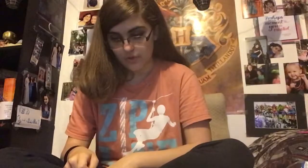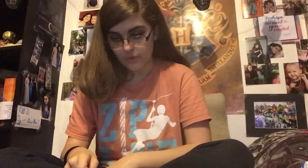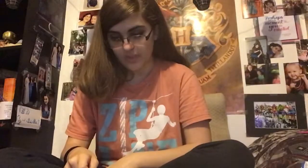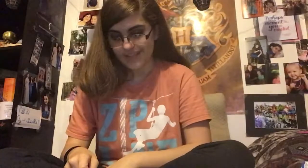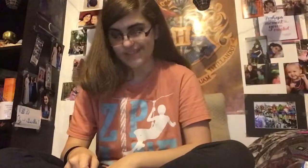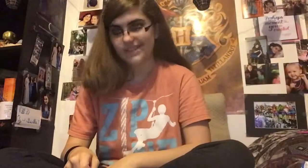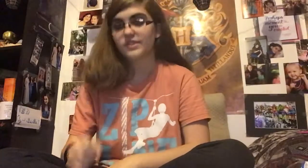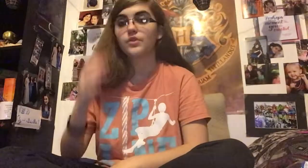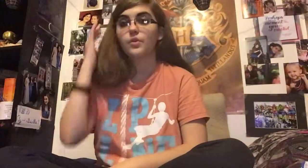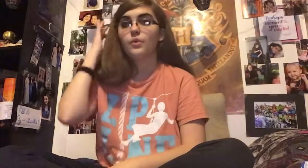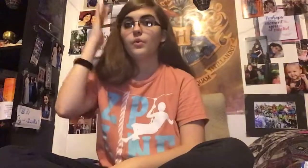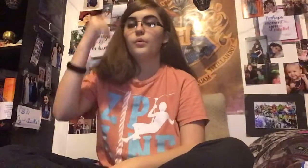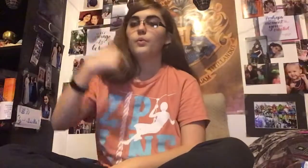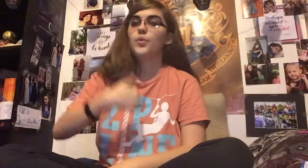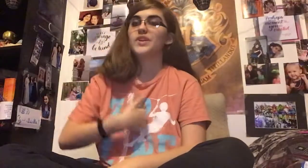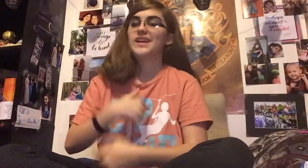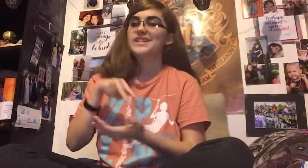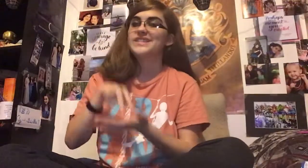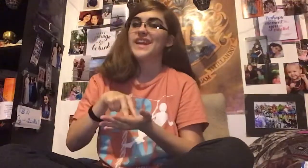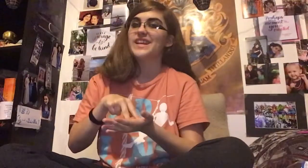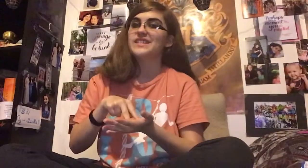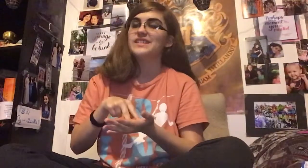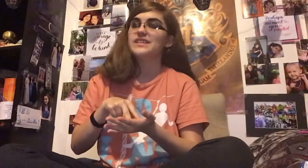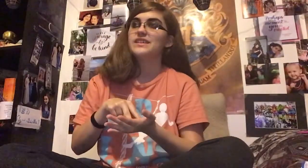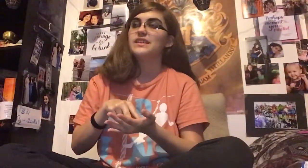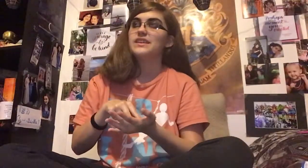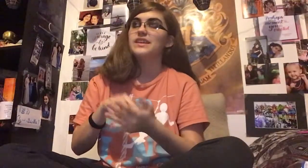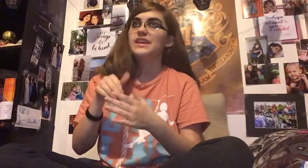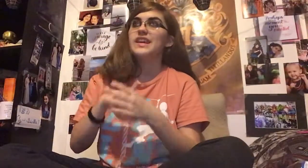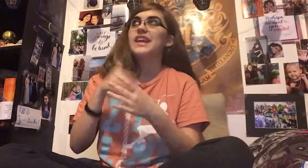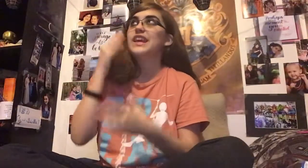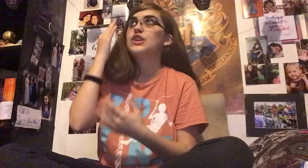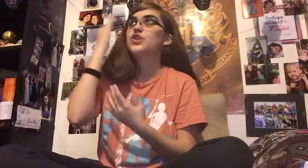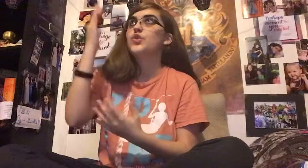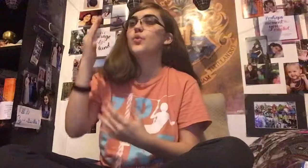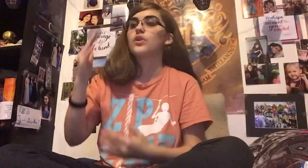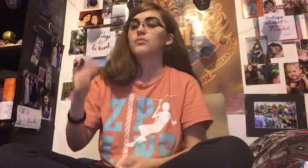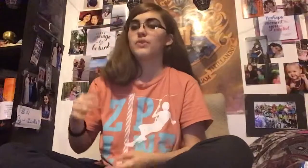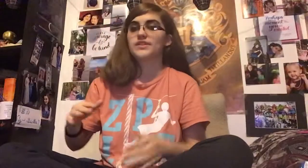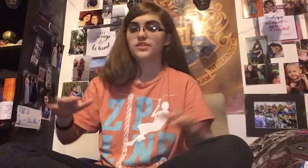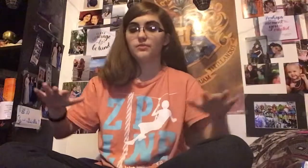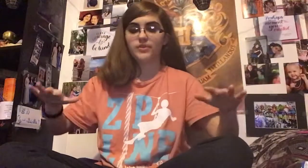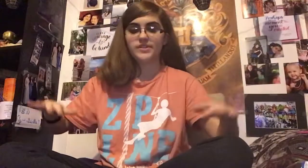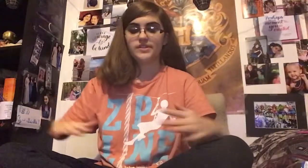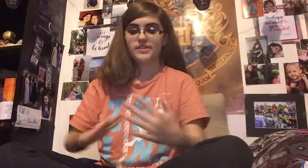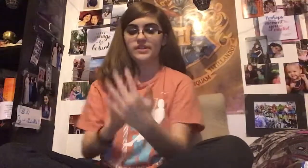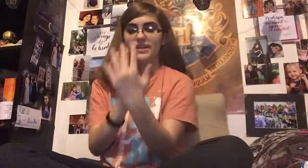Will I stand in your presence? So presence is like